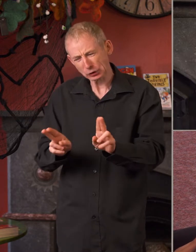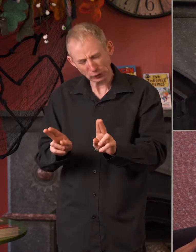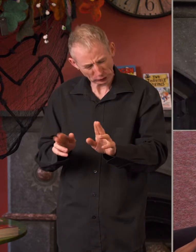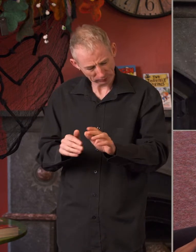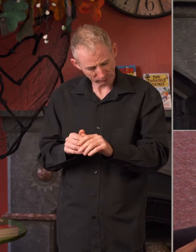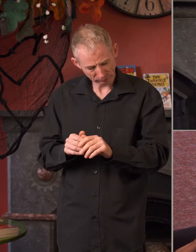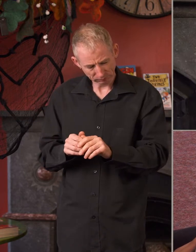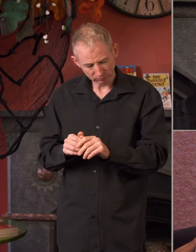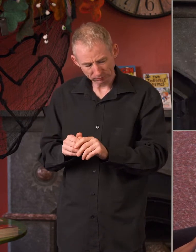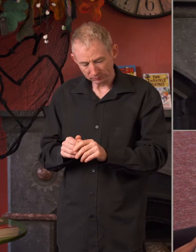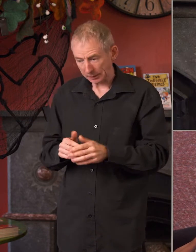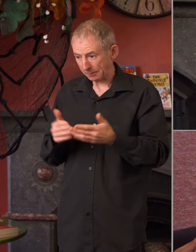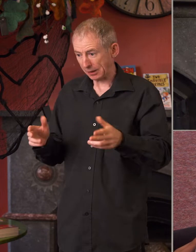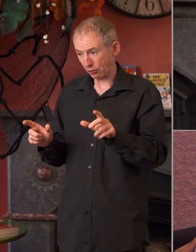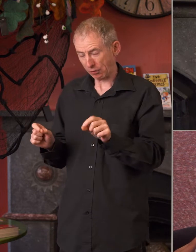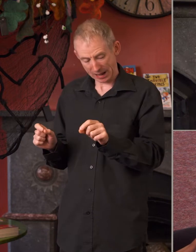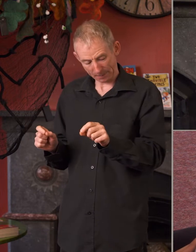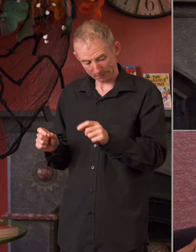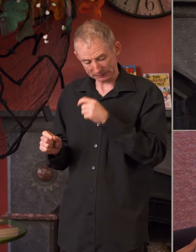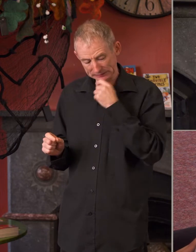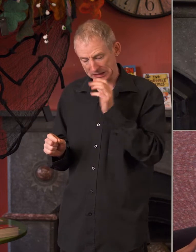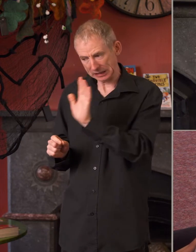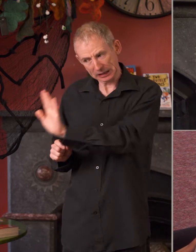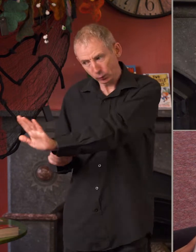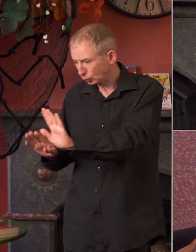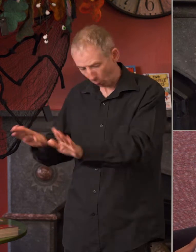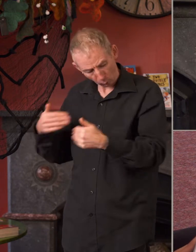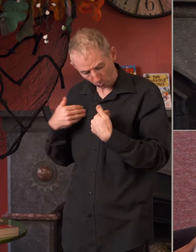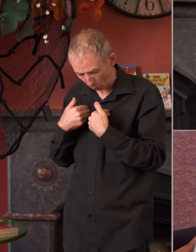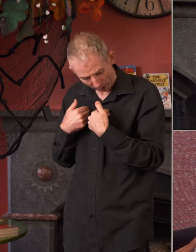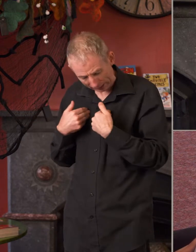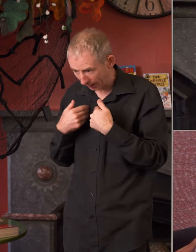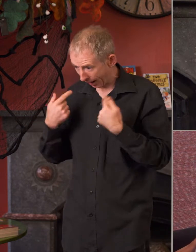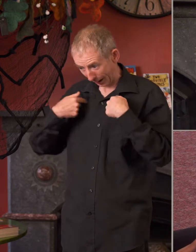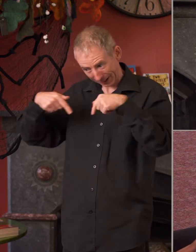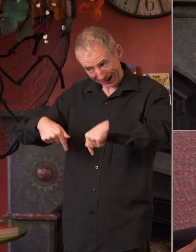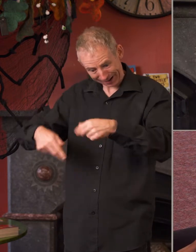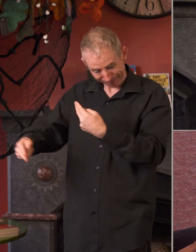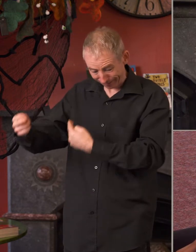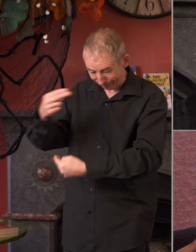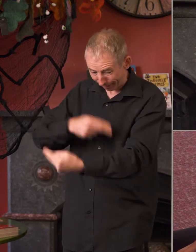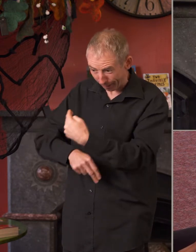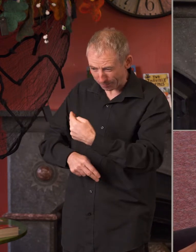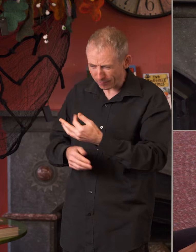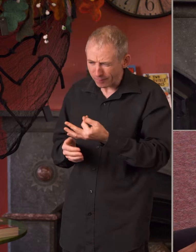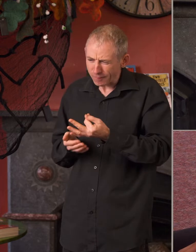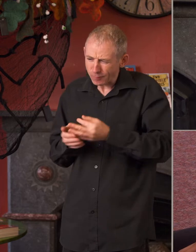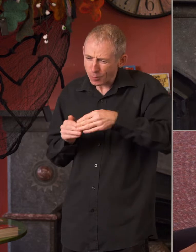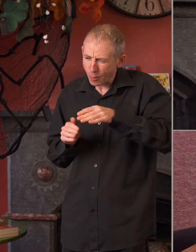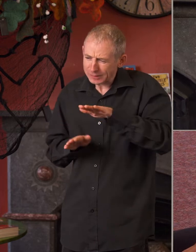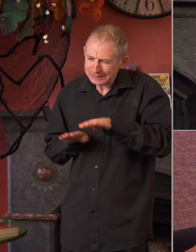Little Crab, says Very Big Crab. I'm here. Come, just a few more